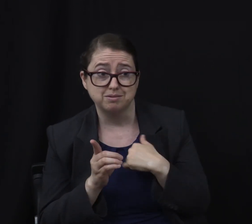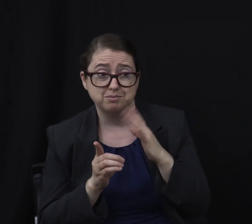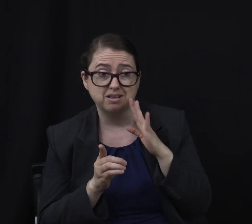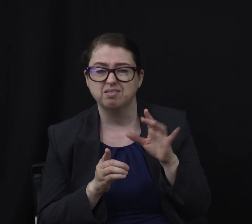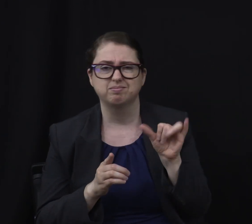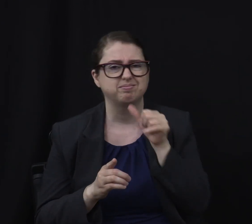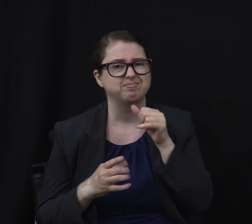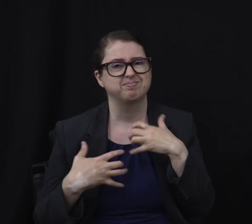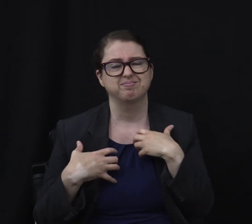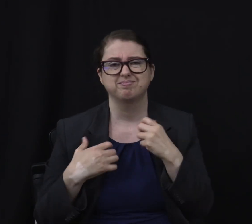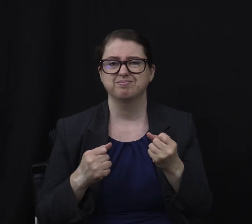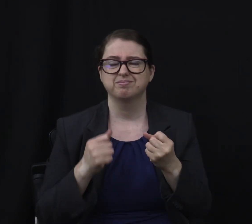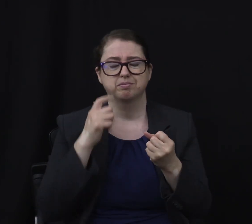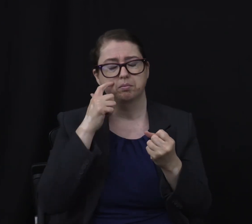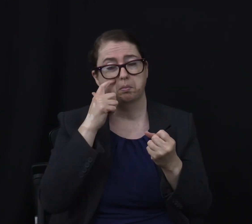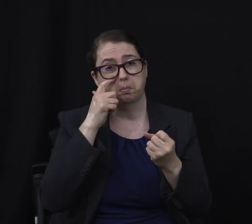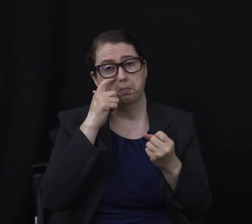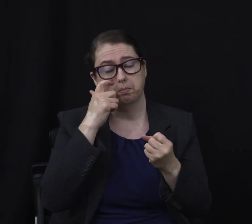Everyone can do that,